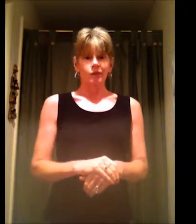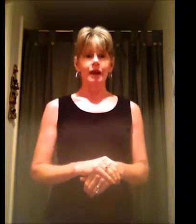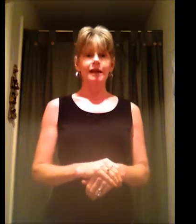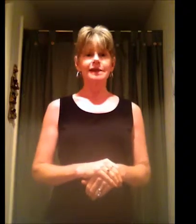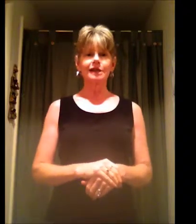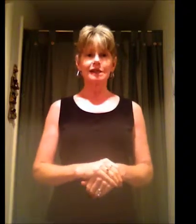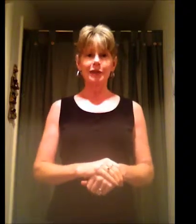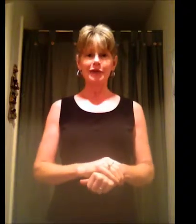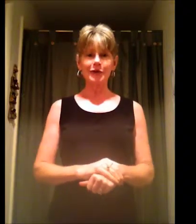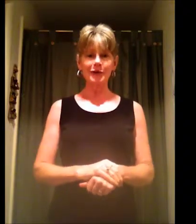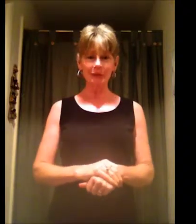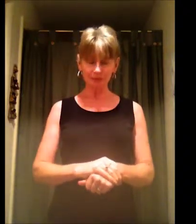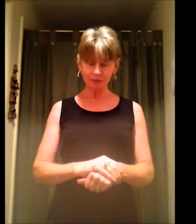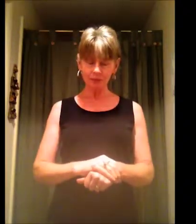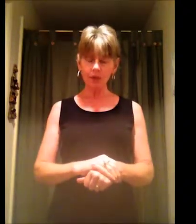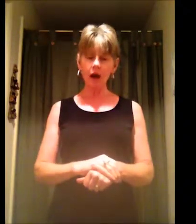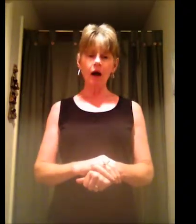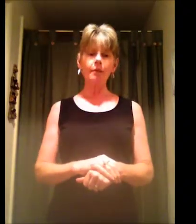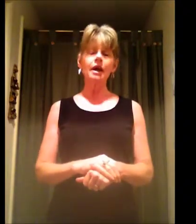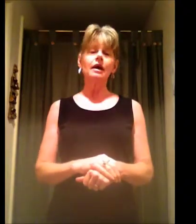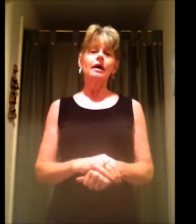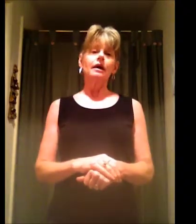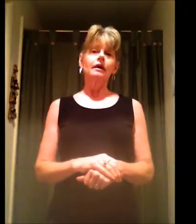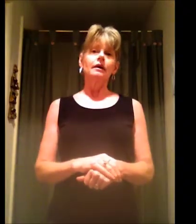I guess I'll just let the phone ring.